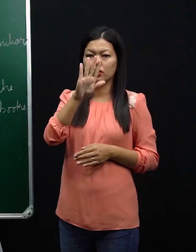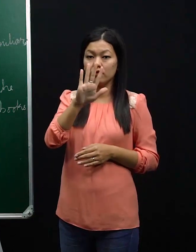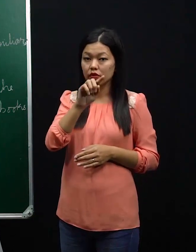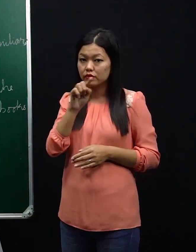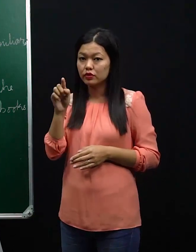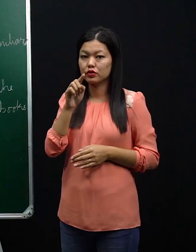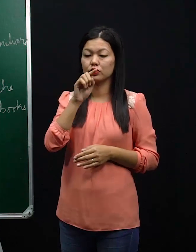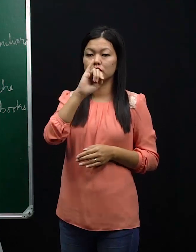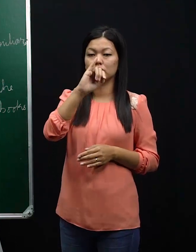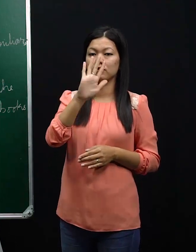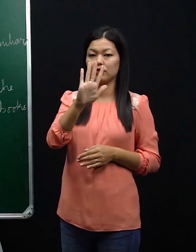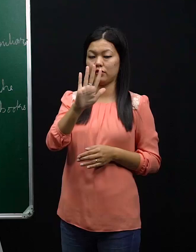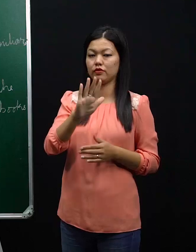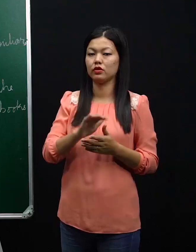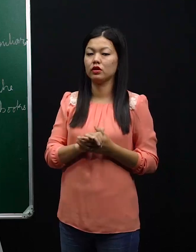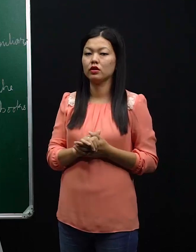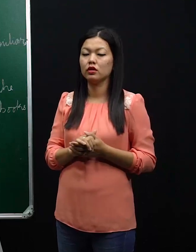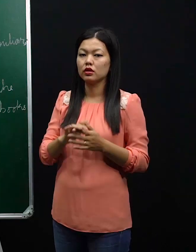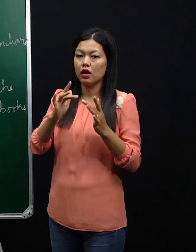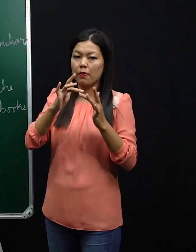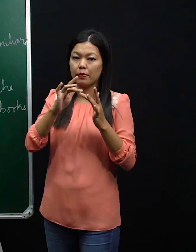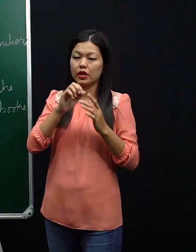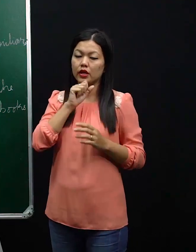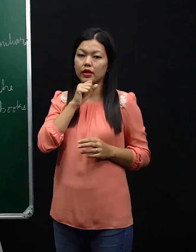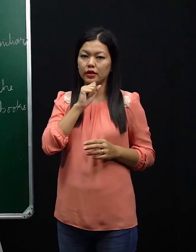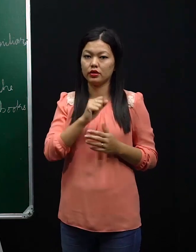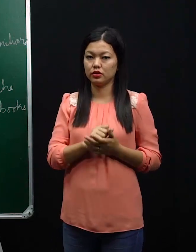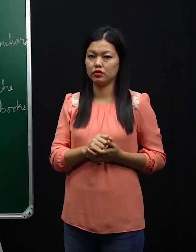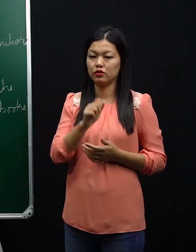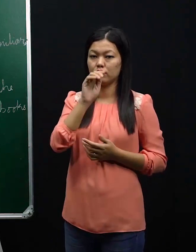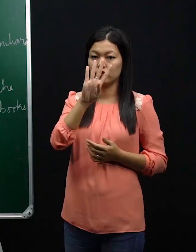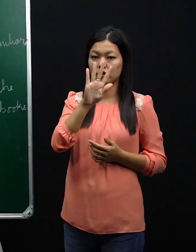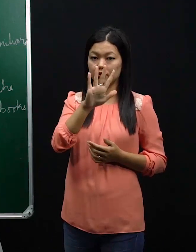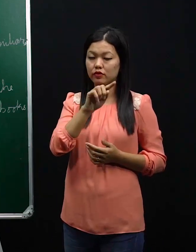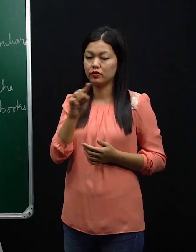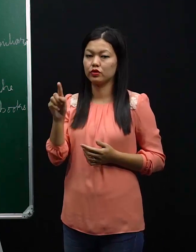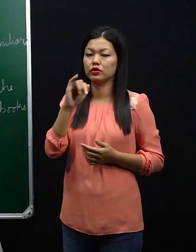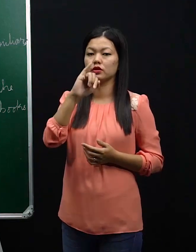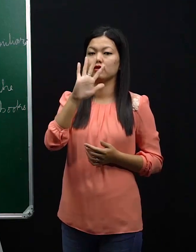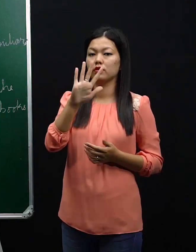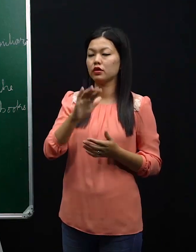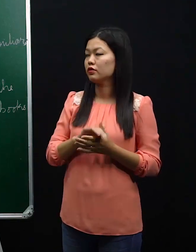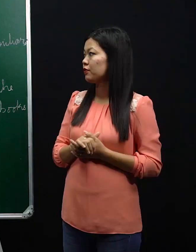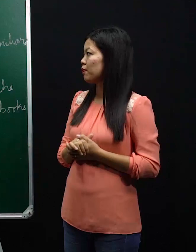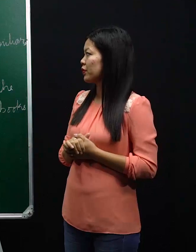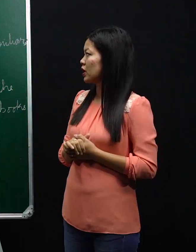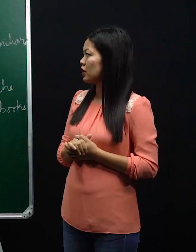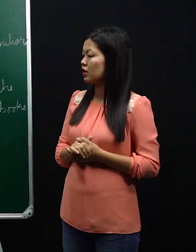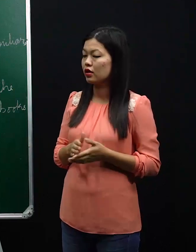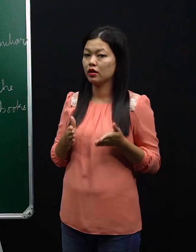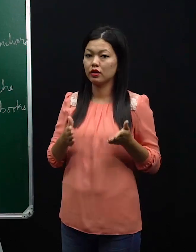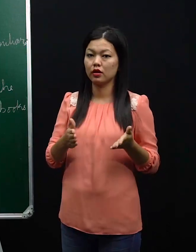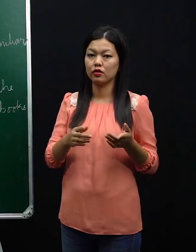are taken as middle age, though it varies from country to country and region to region. Here, we will see that Ernest had become